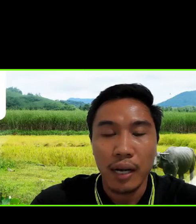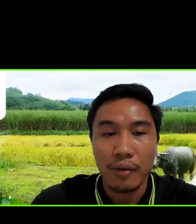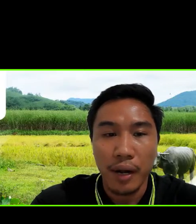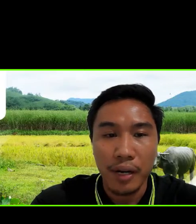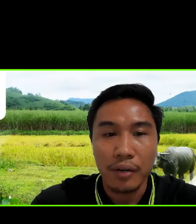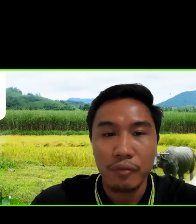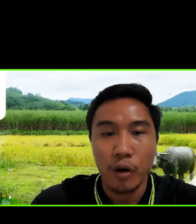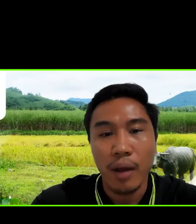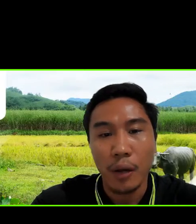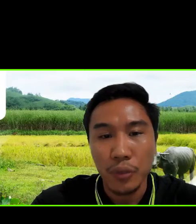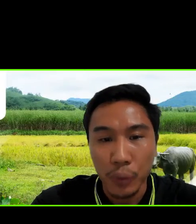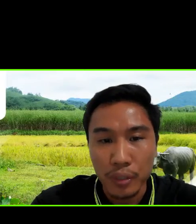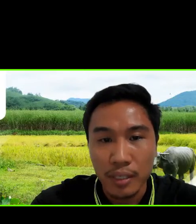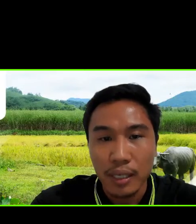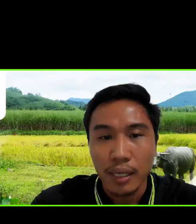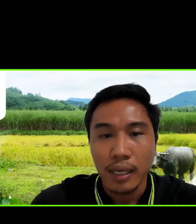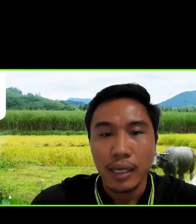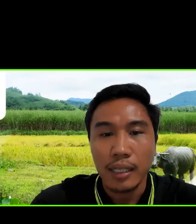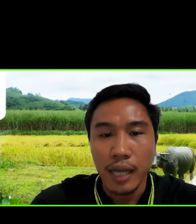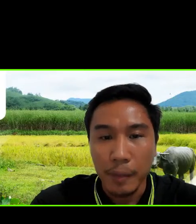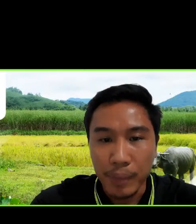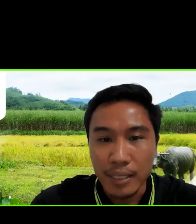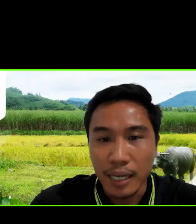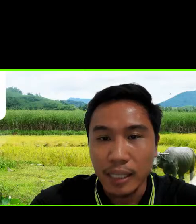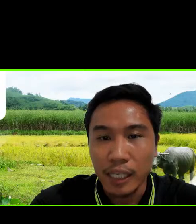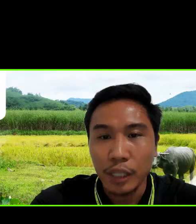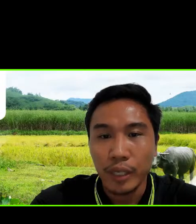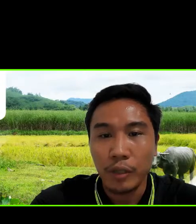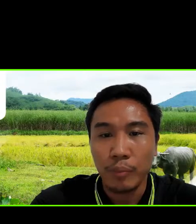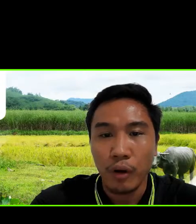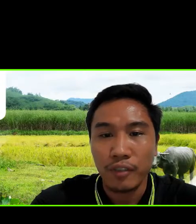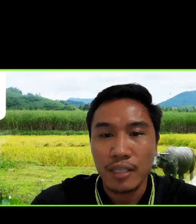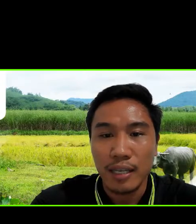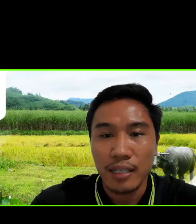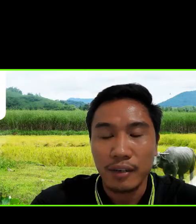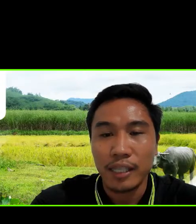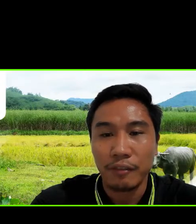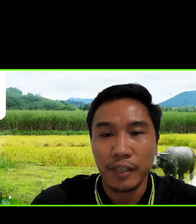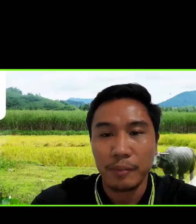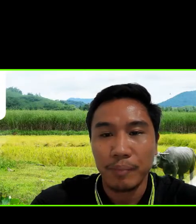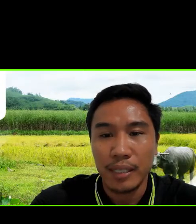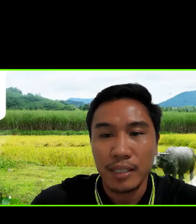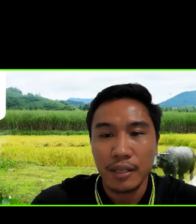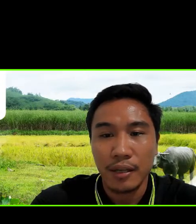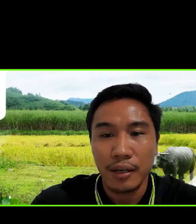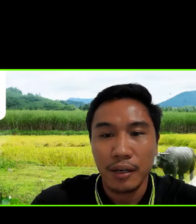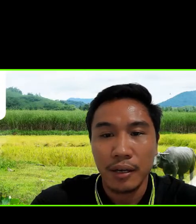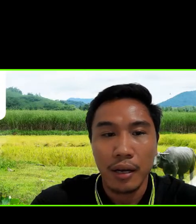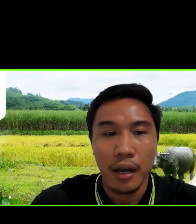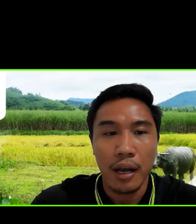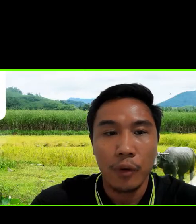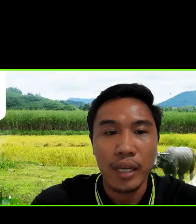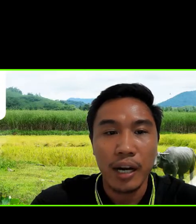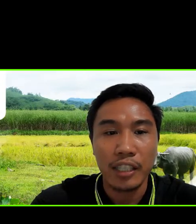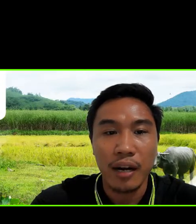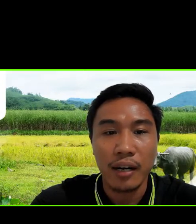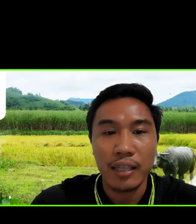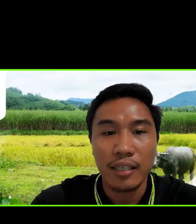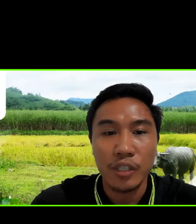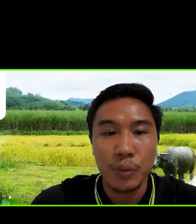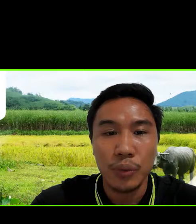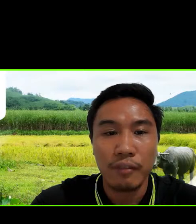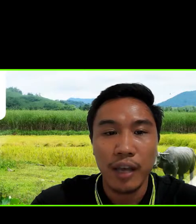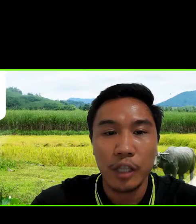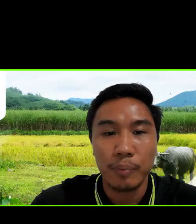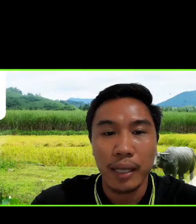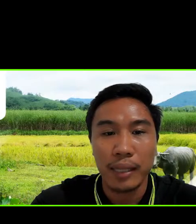of agrarian reform households in Capiz and Iloilo provinces here in the Philippines. We are